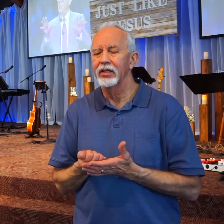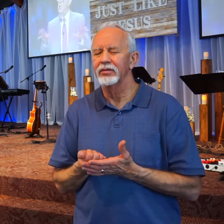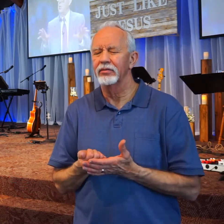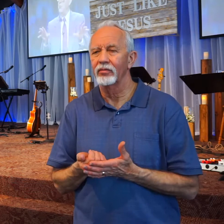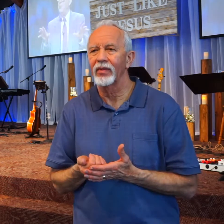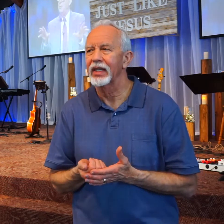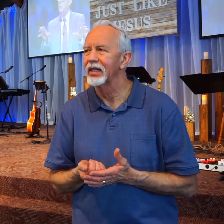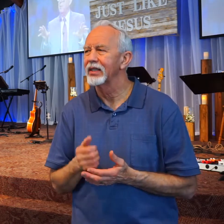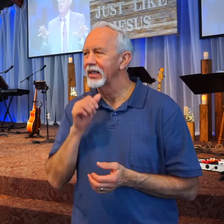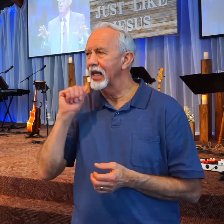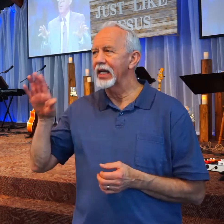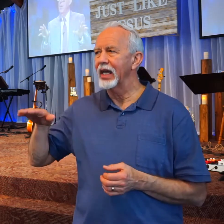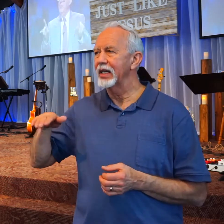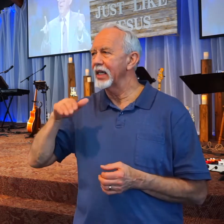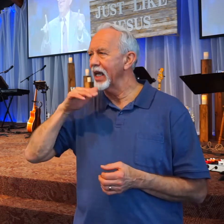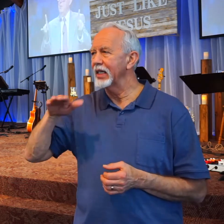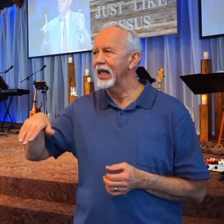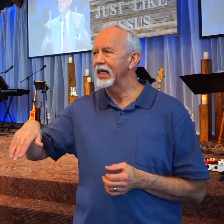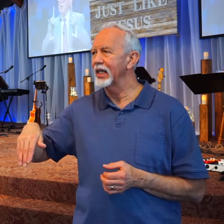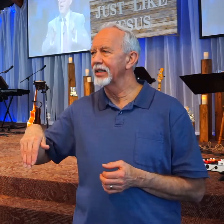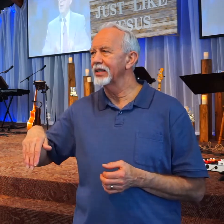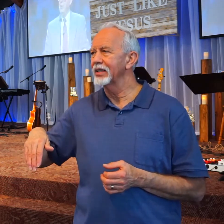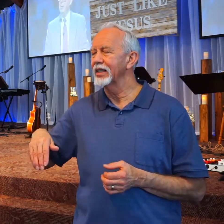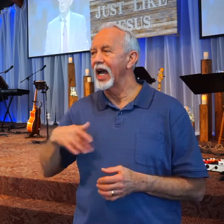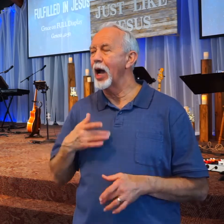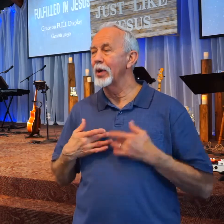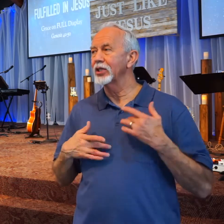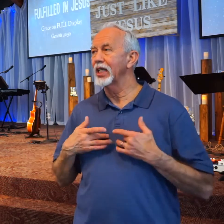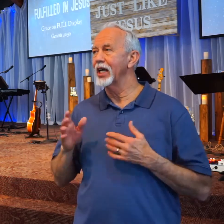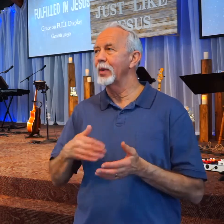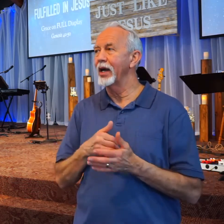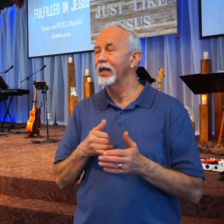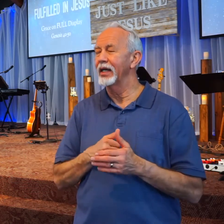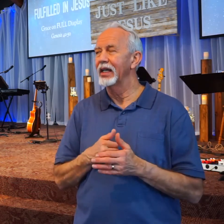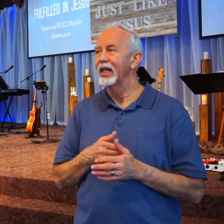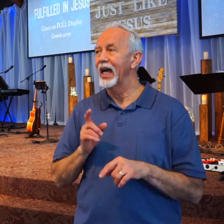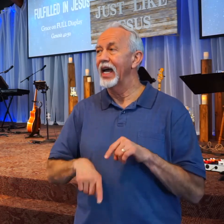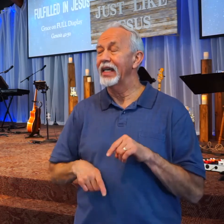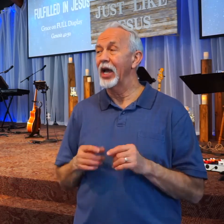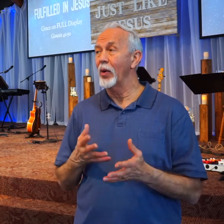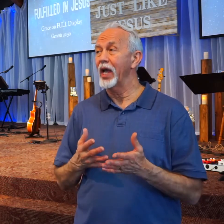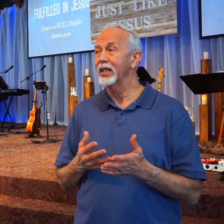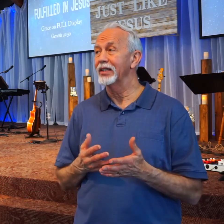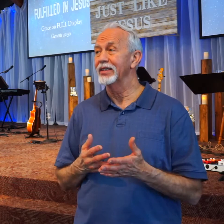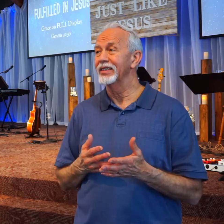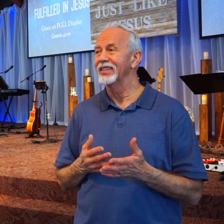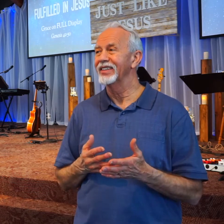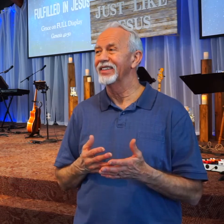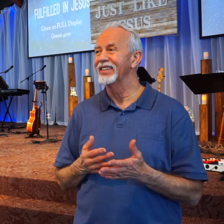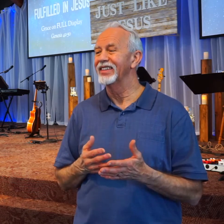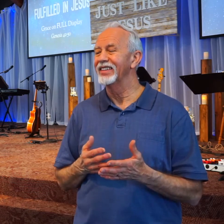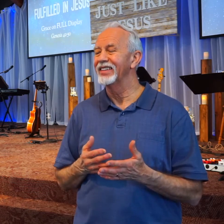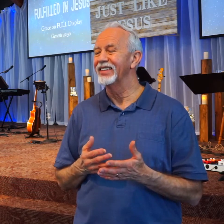Not yet, not yet, not yet, not yet, not yet. I'm so excited about it too. I can't hardly wait.